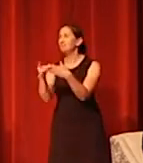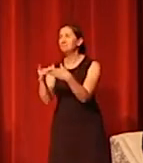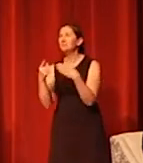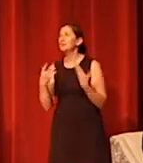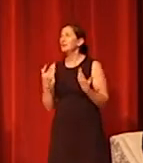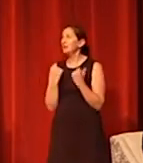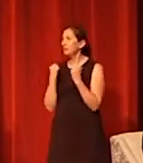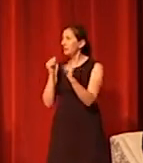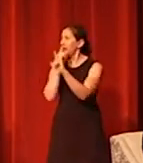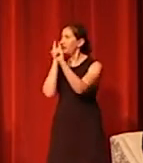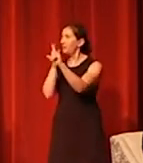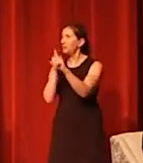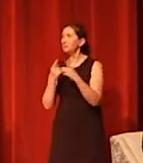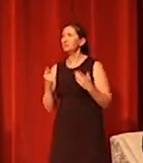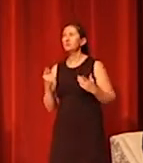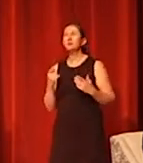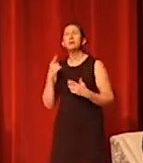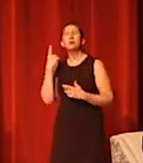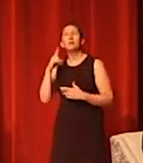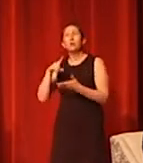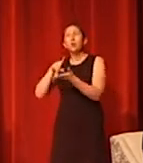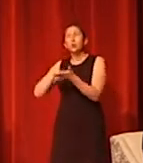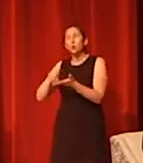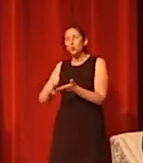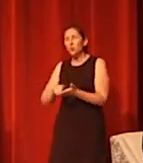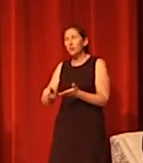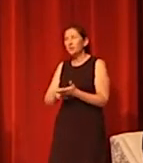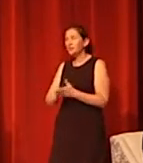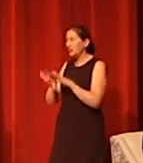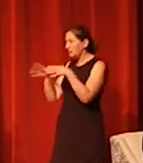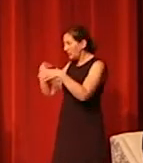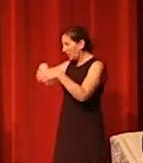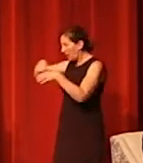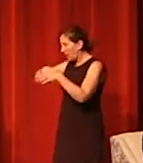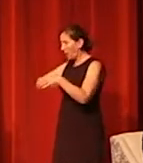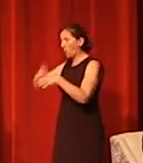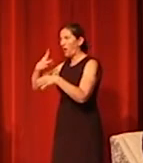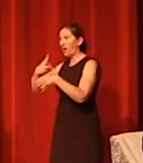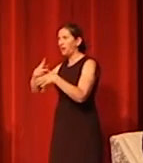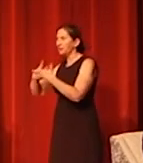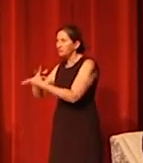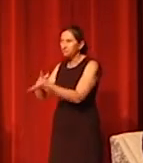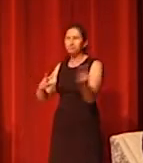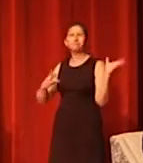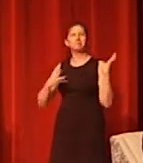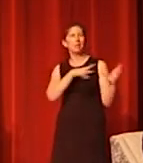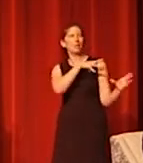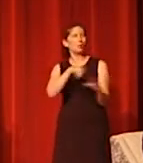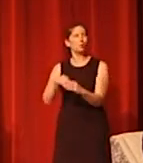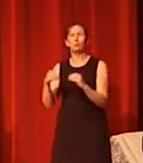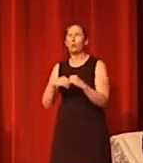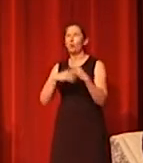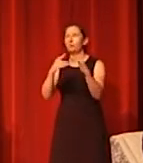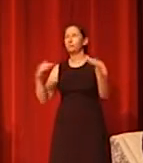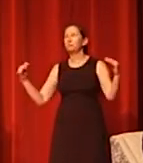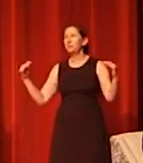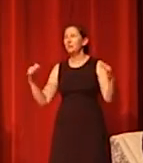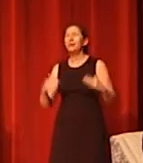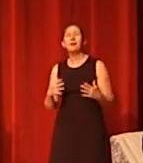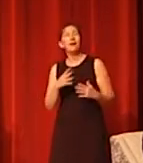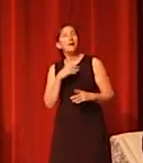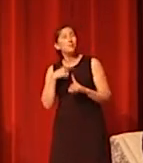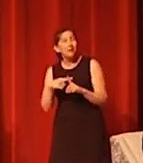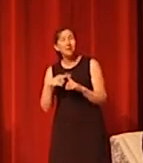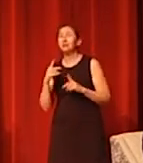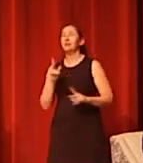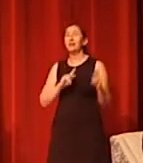to help us change how we do research so that research is more inclusive and helps people to feel comfortable in those